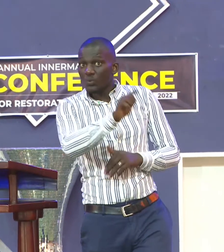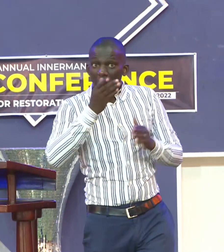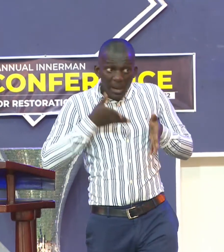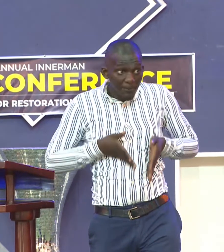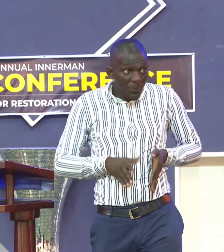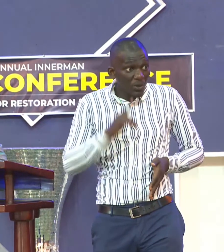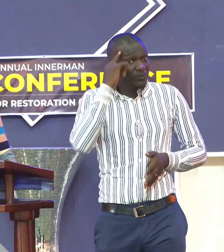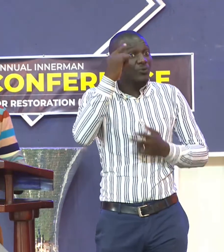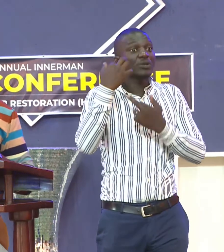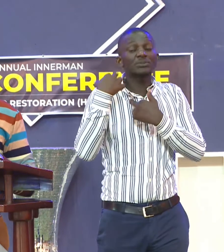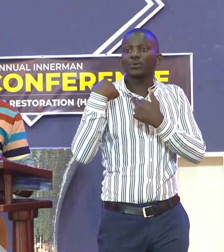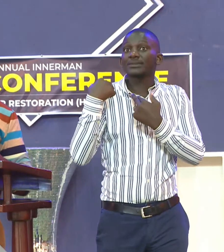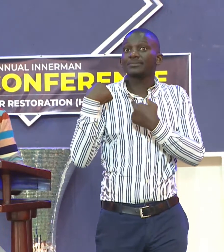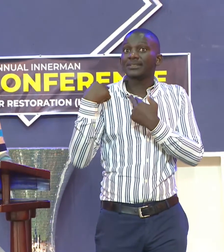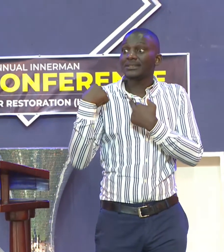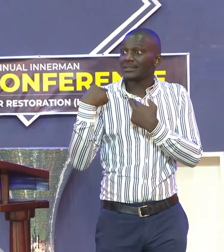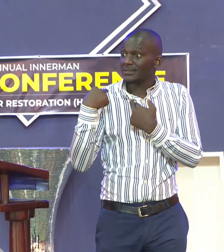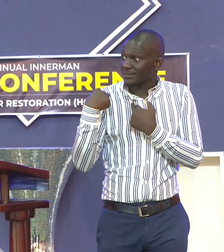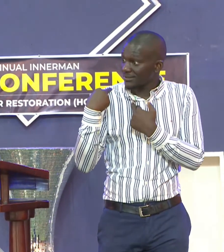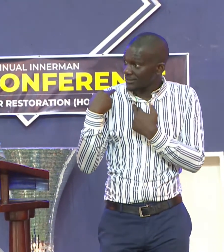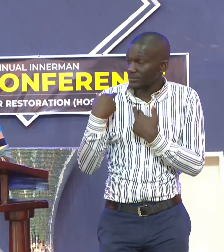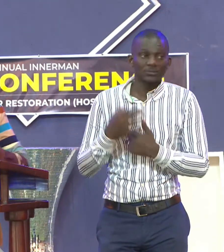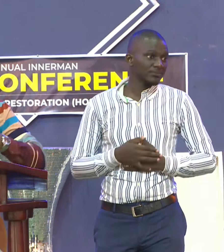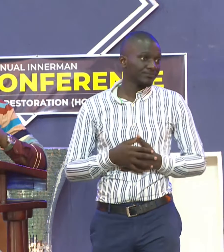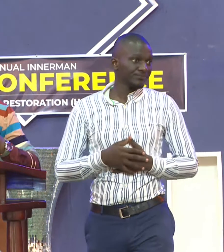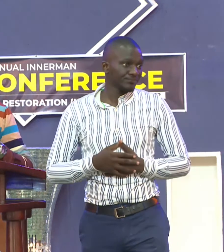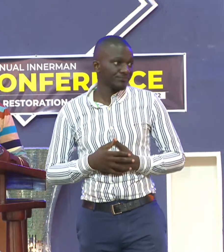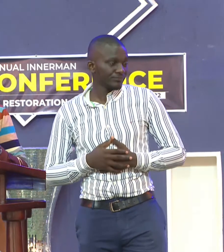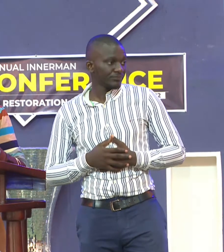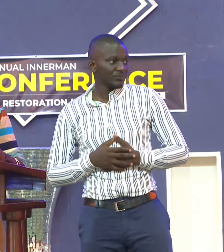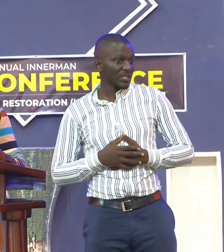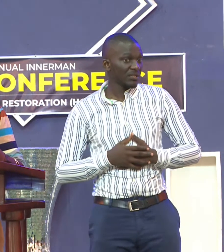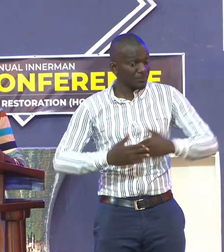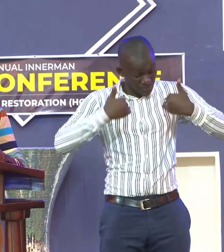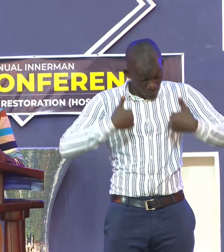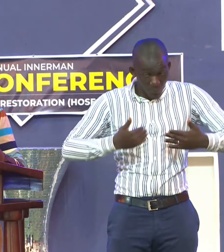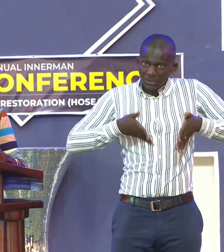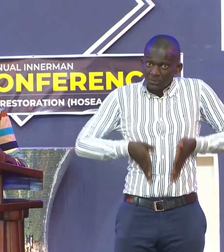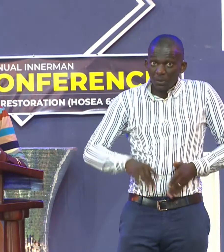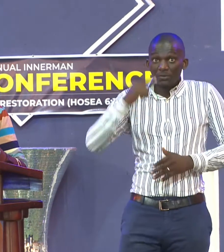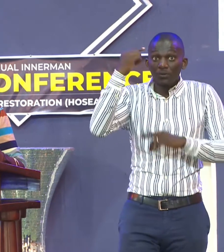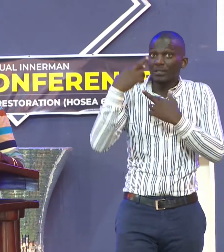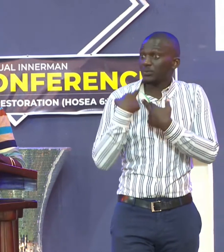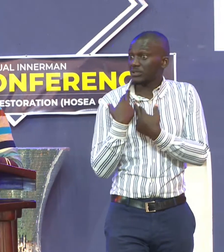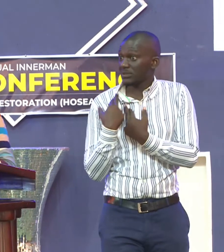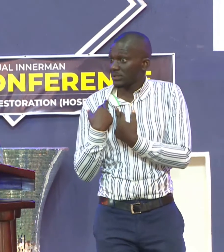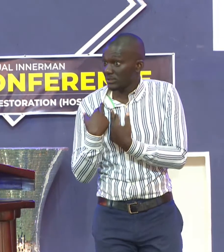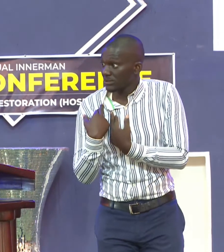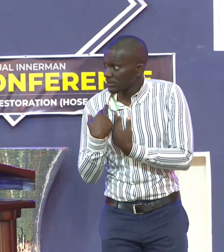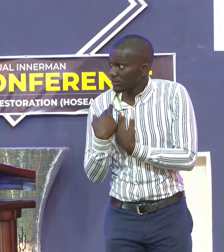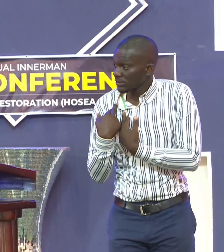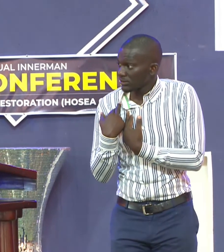you are born for responsibility. I was born by